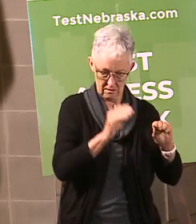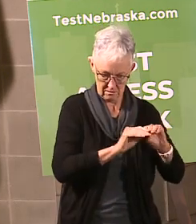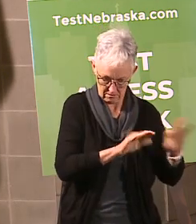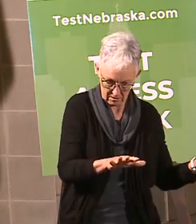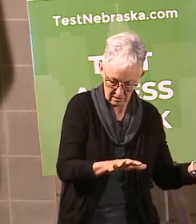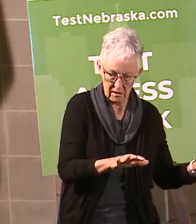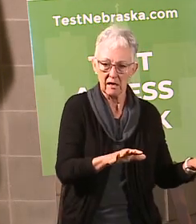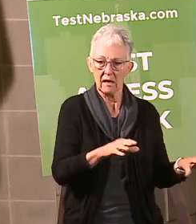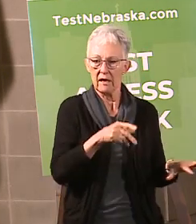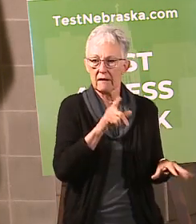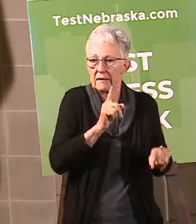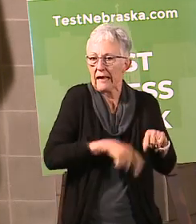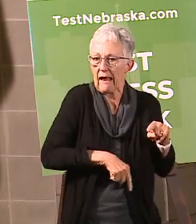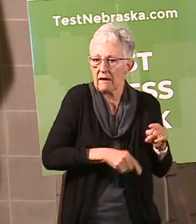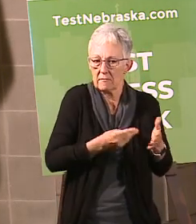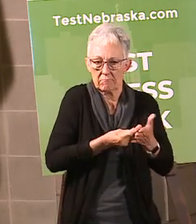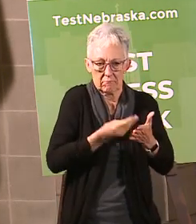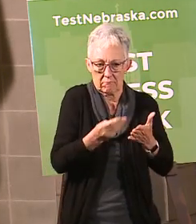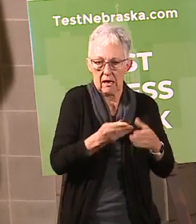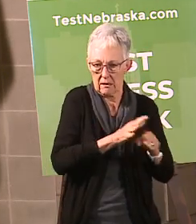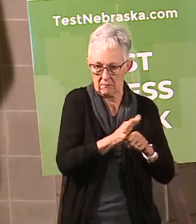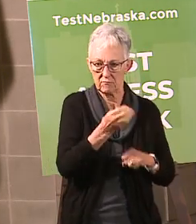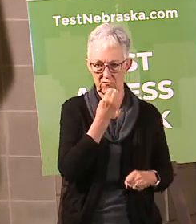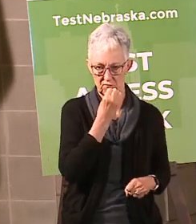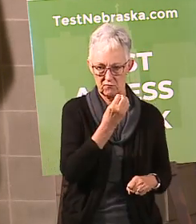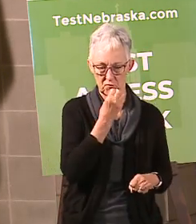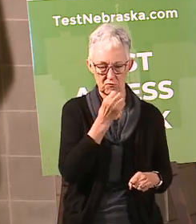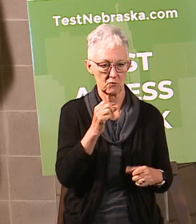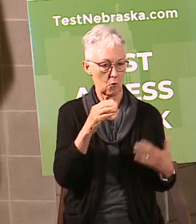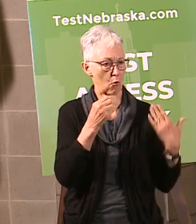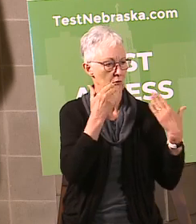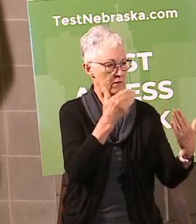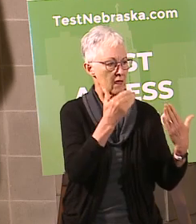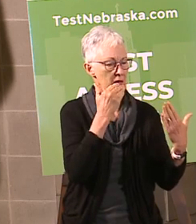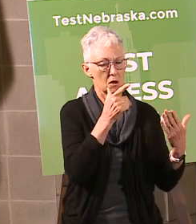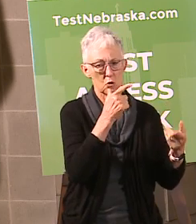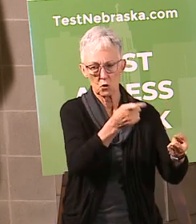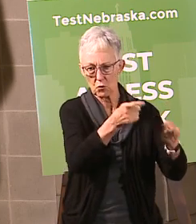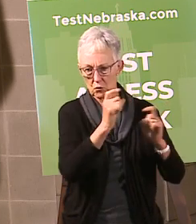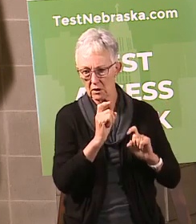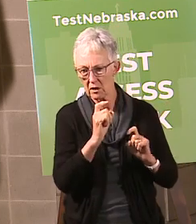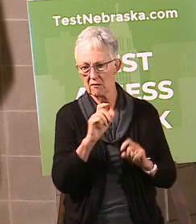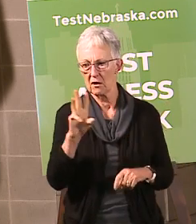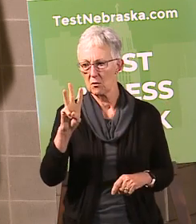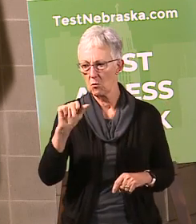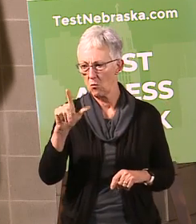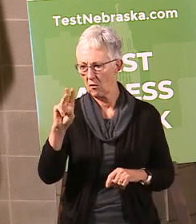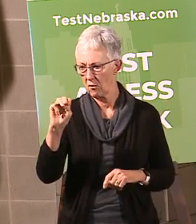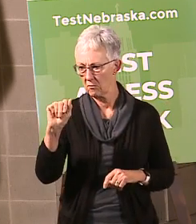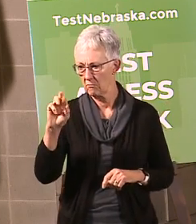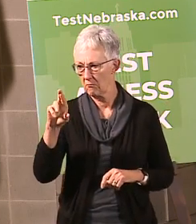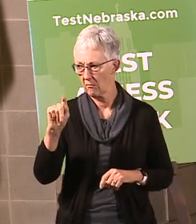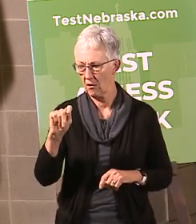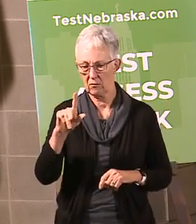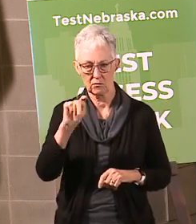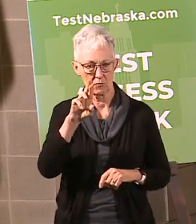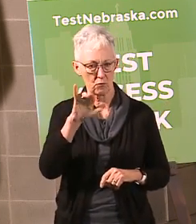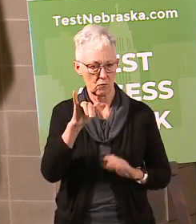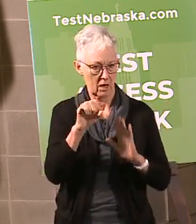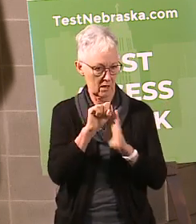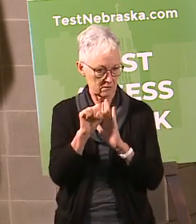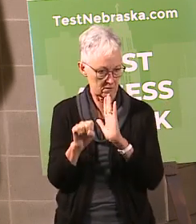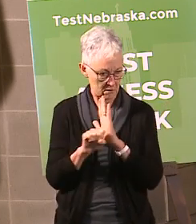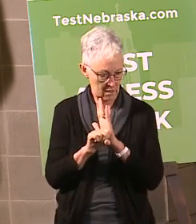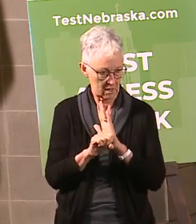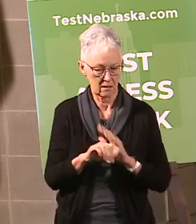made significant contributions, and that includes Walmart, Tri-State Generation Transmission Association, the